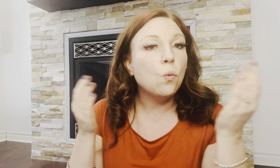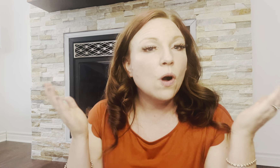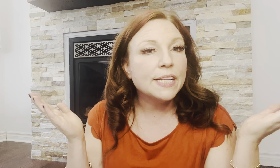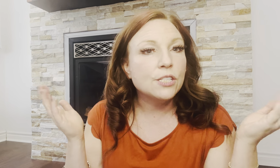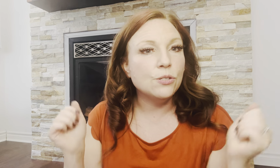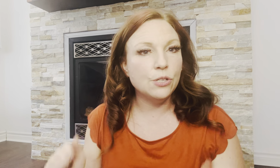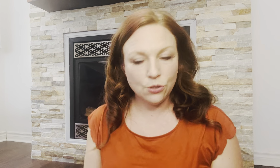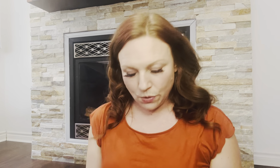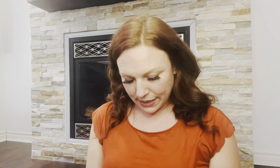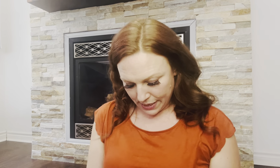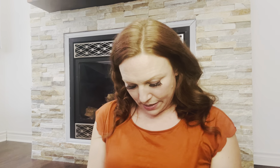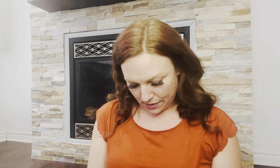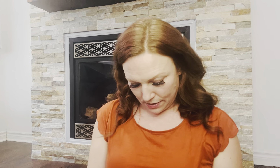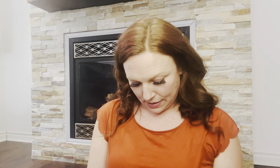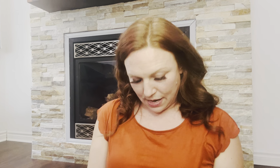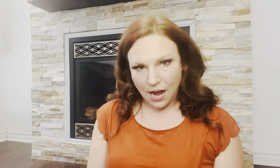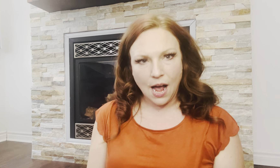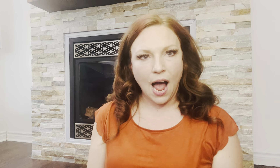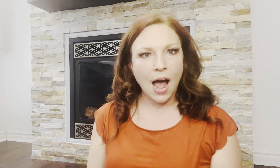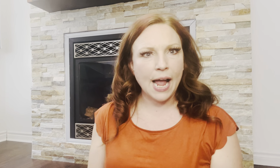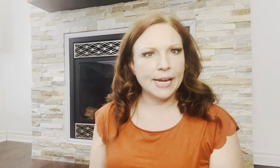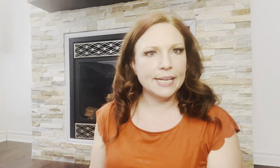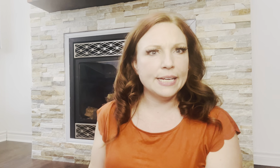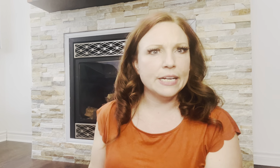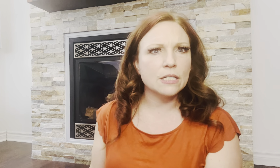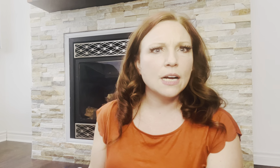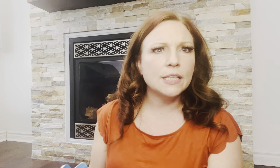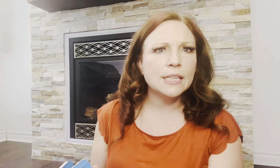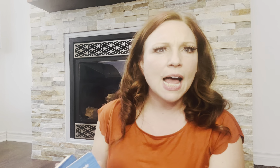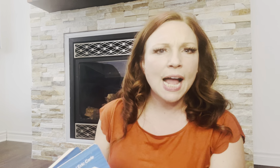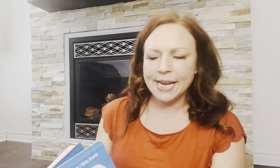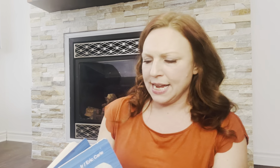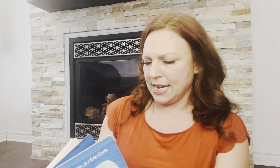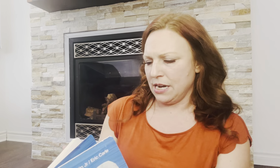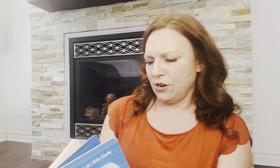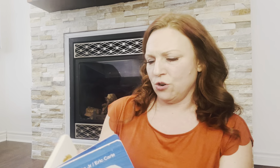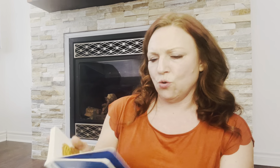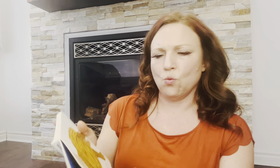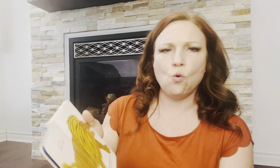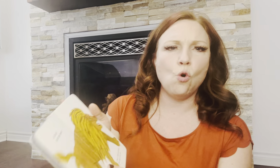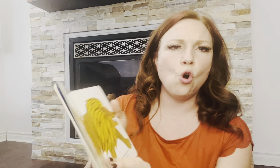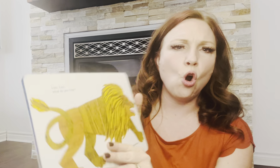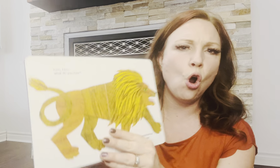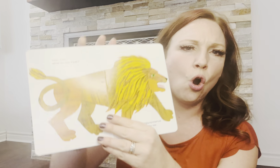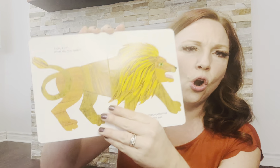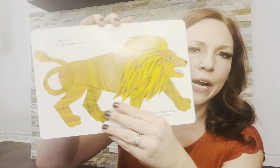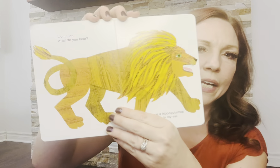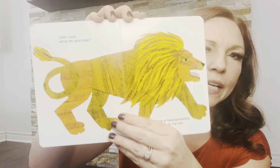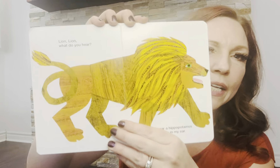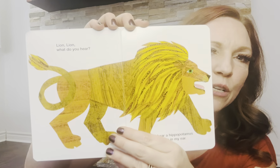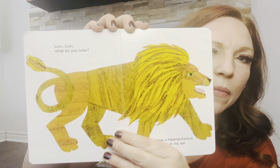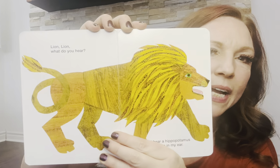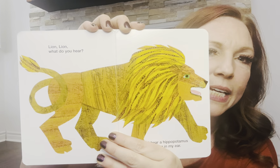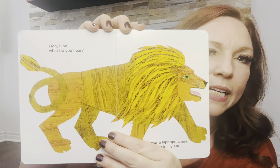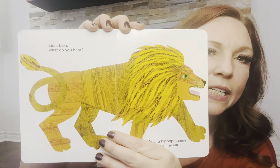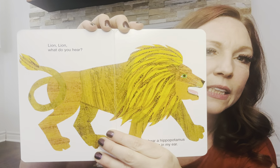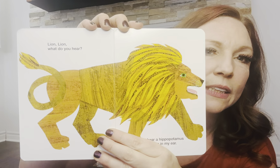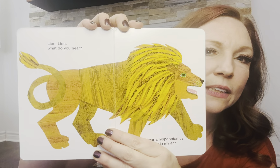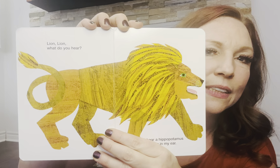what do you hear? I hear a lion roaring in my ear.